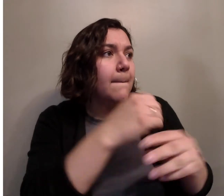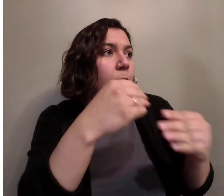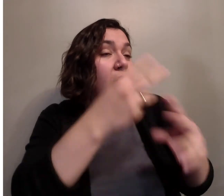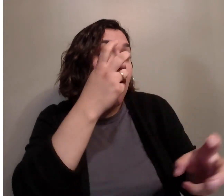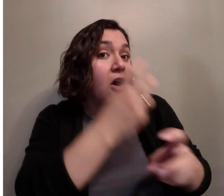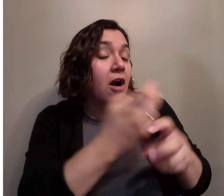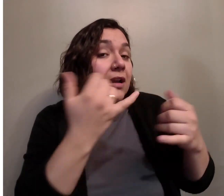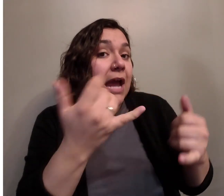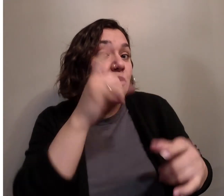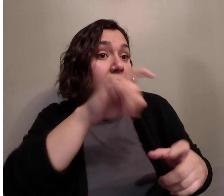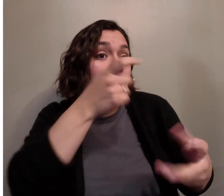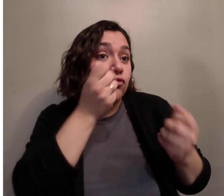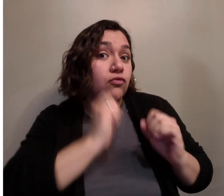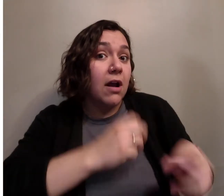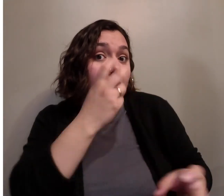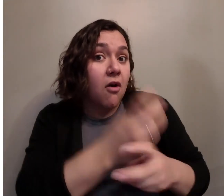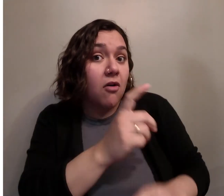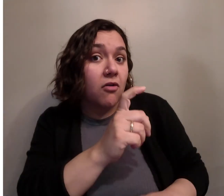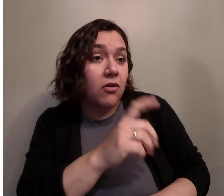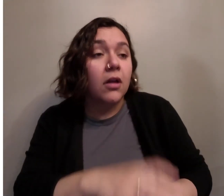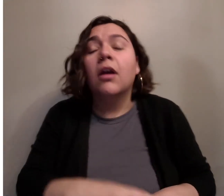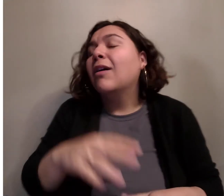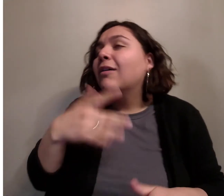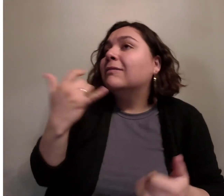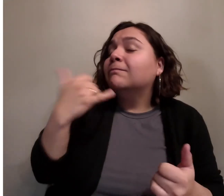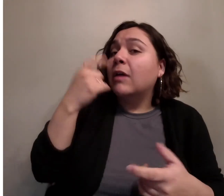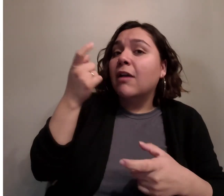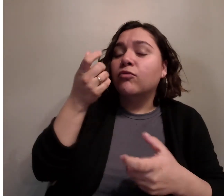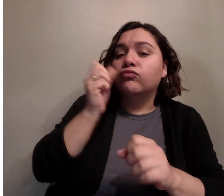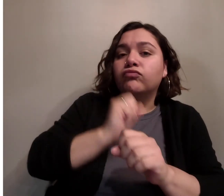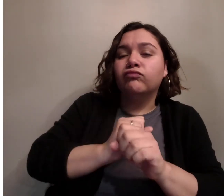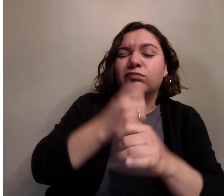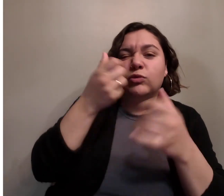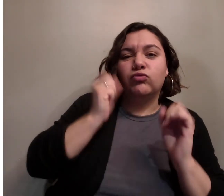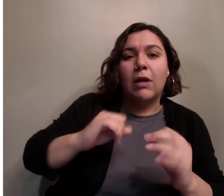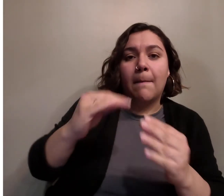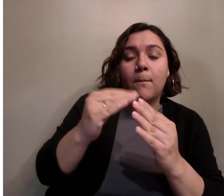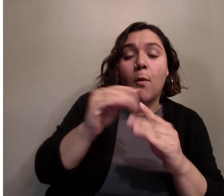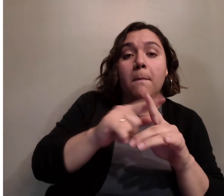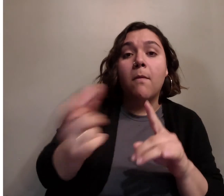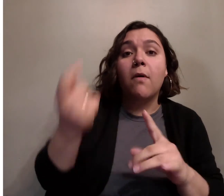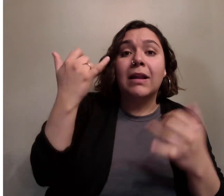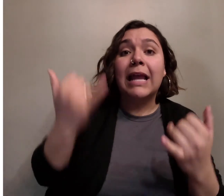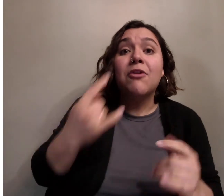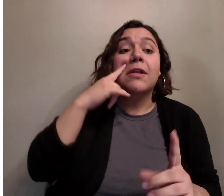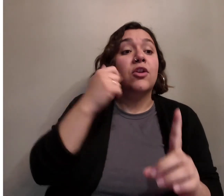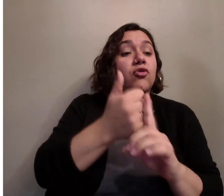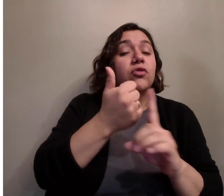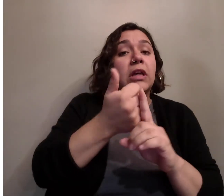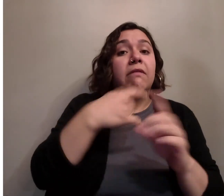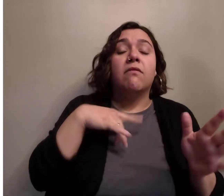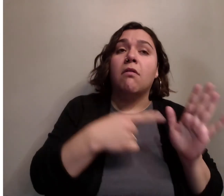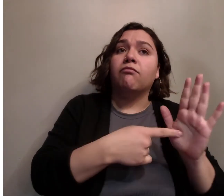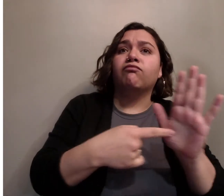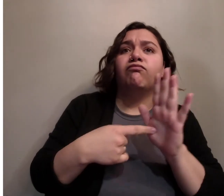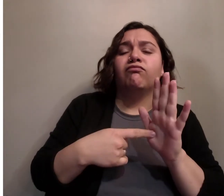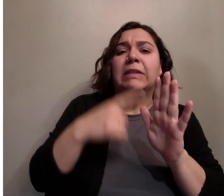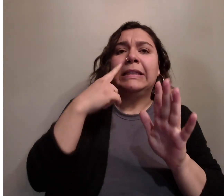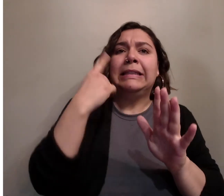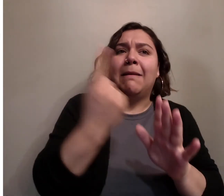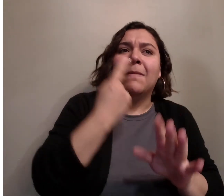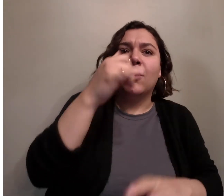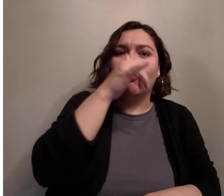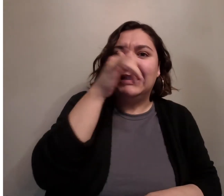make your job harder in the sense that you have to try harder? Well, not only do you have to try harder, but you think that you're pointing